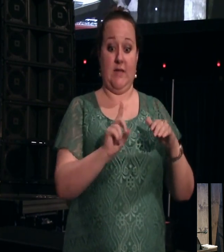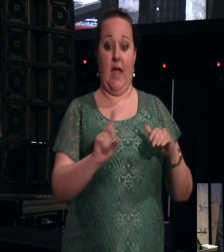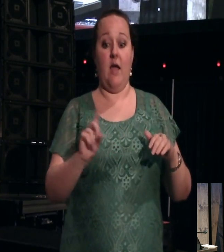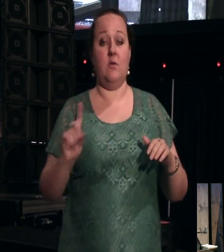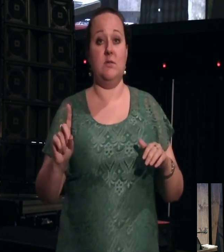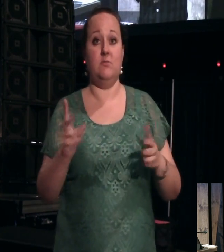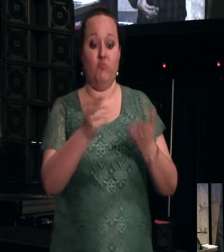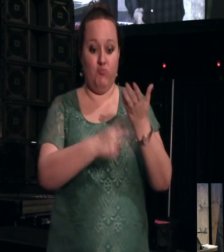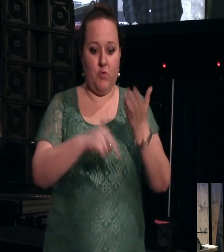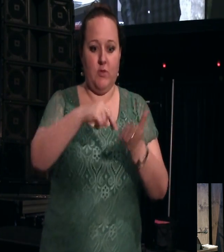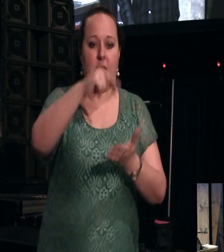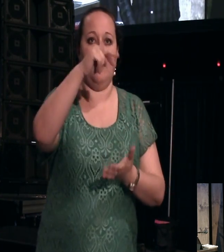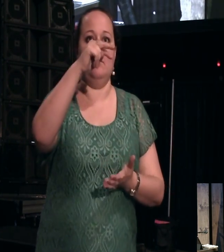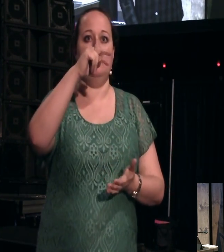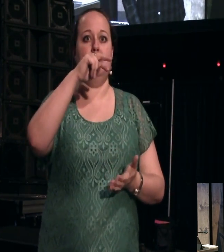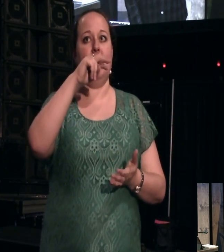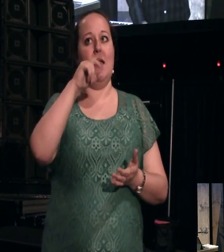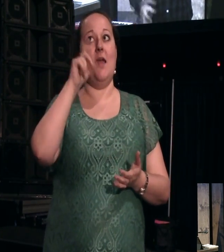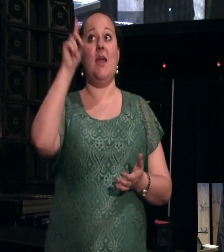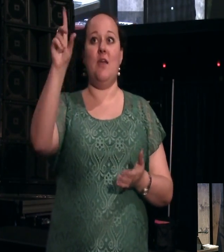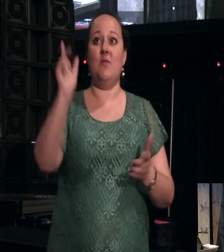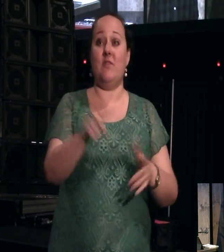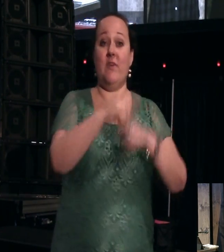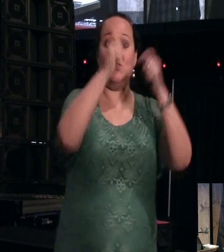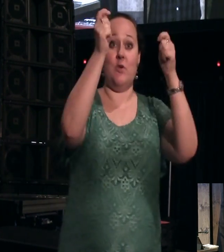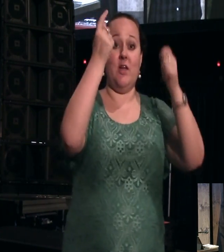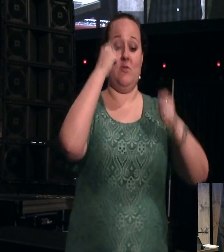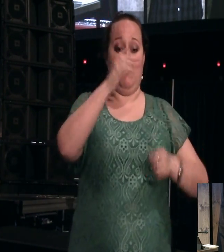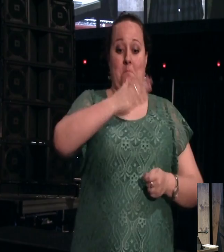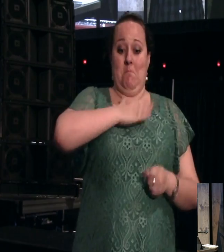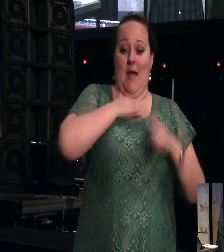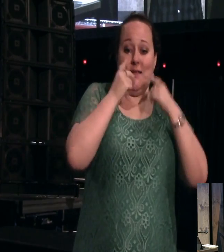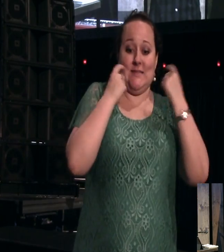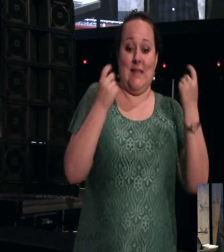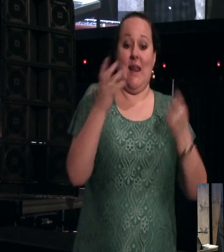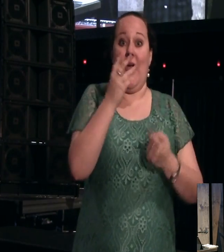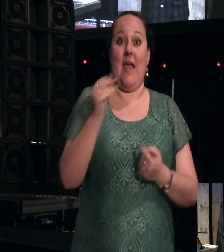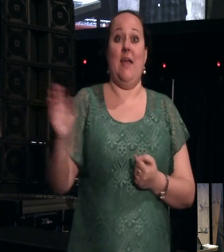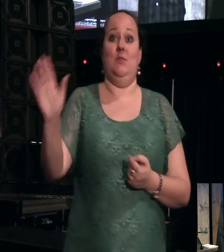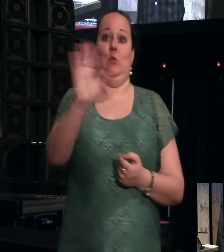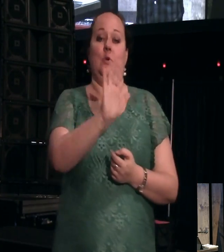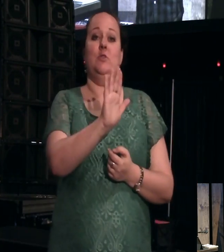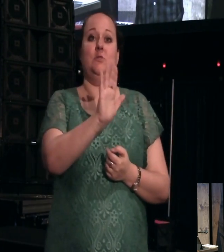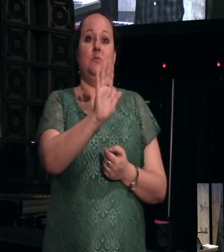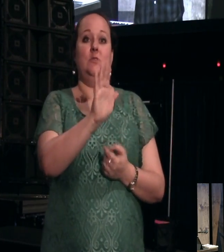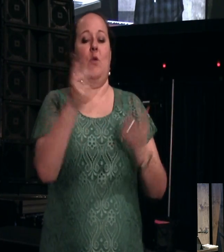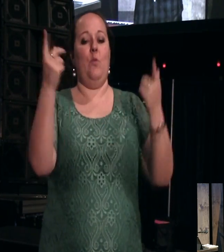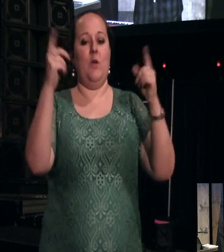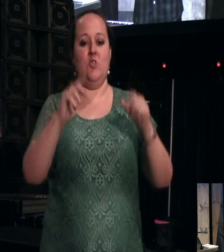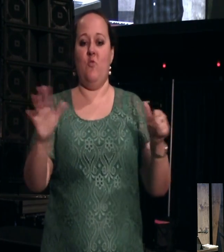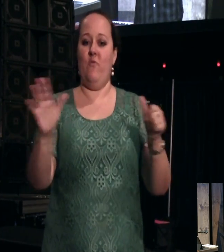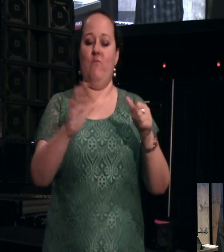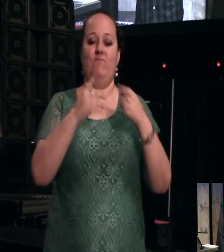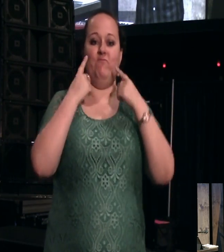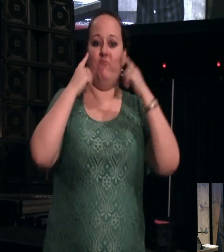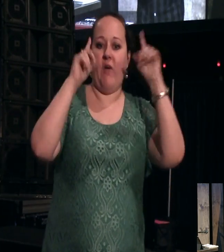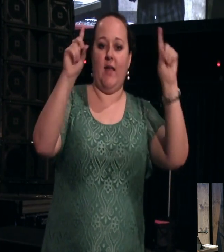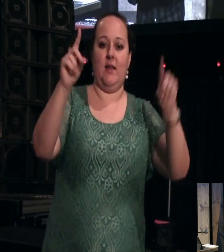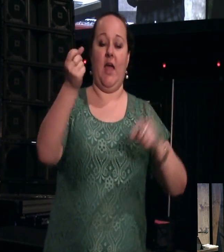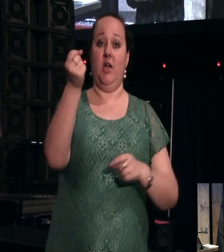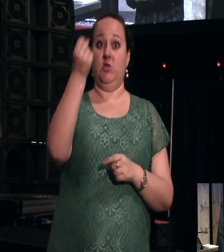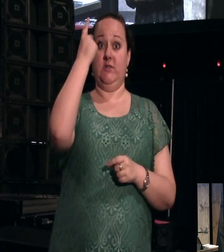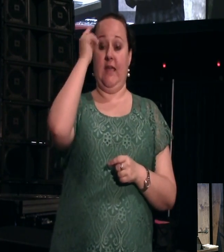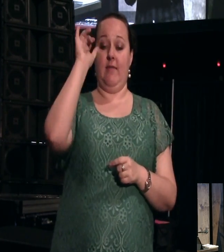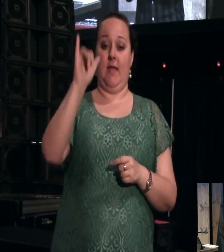walked out of it as a demonstration that he was victorious over your sin and mine. When you understand